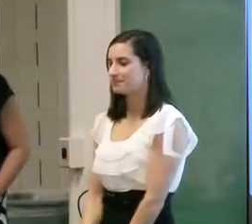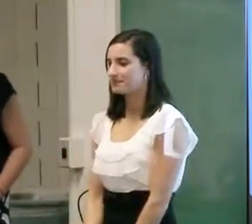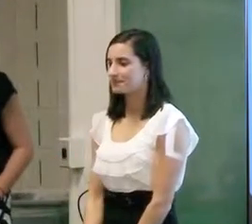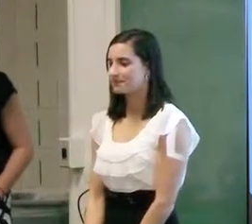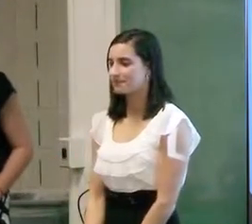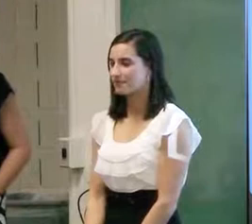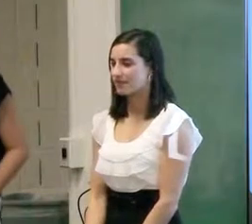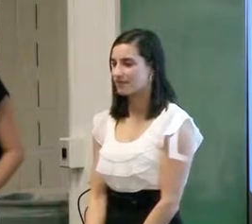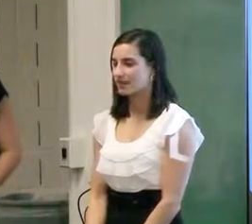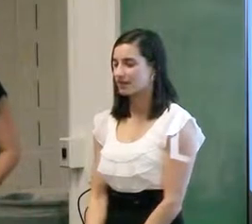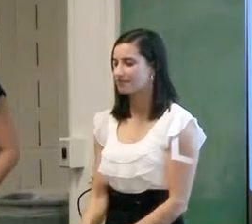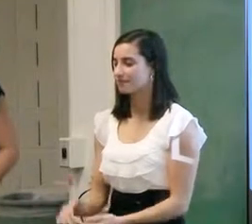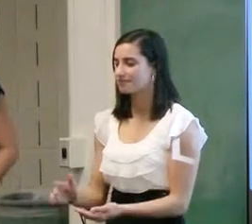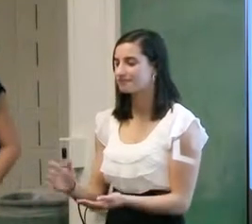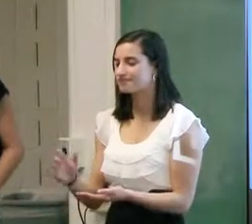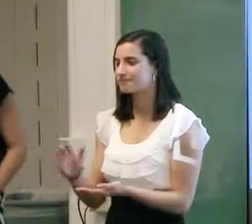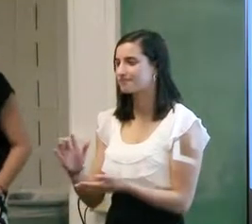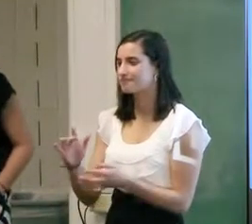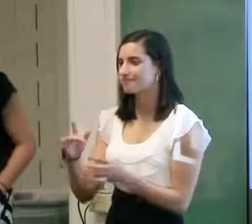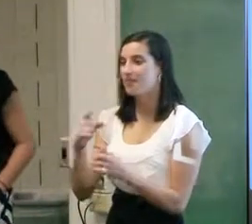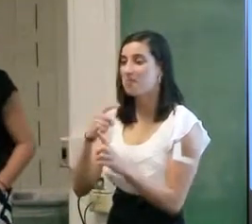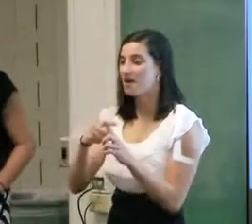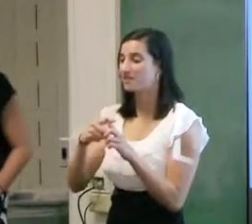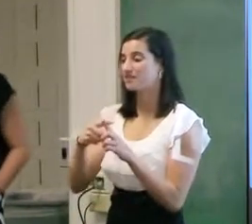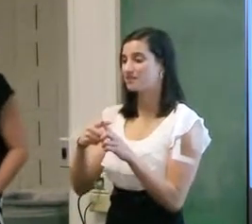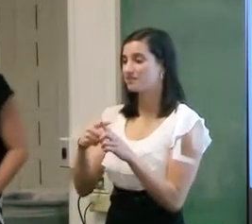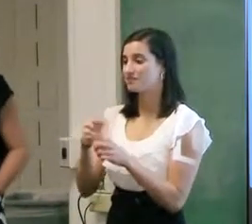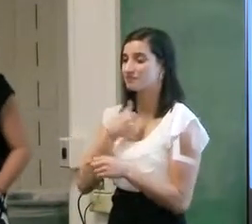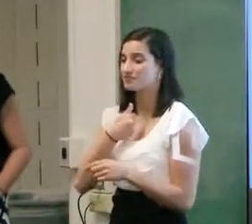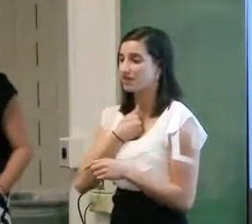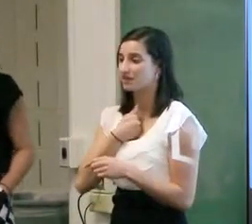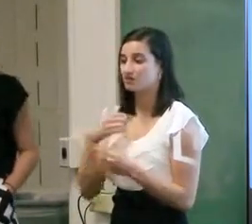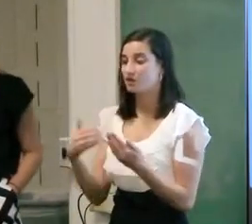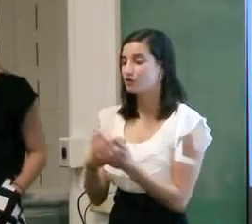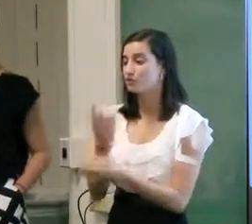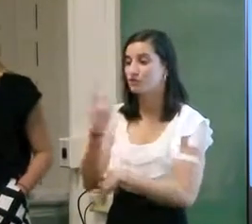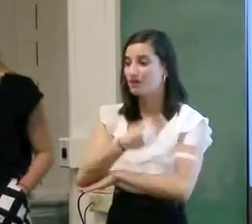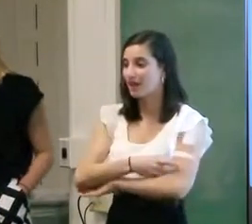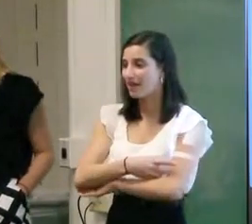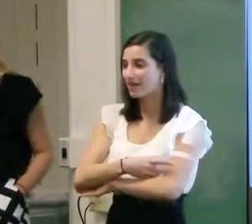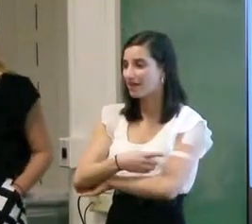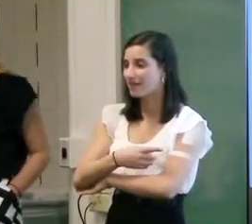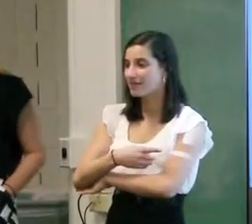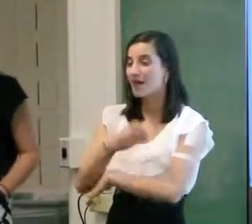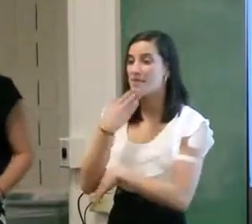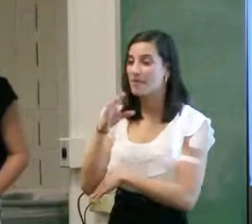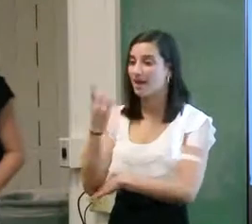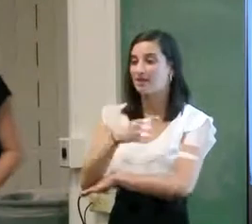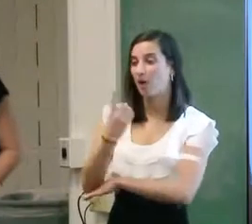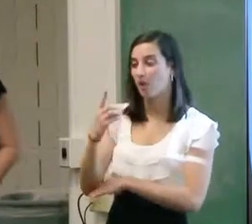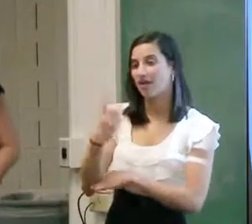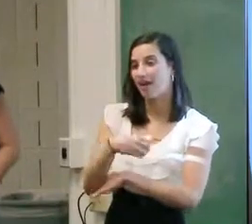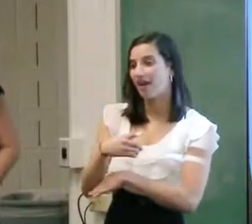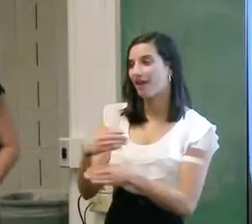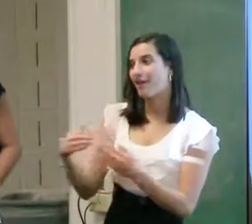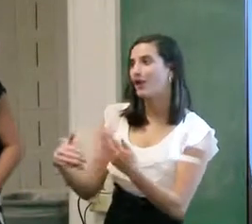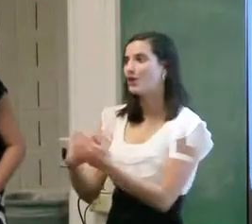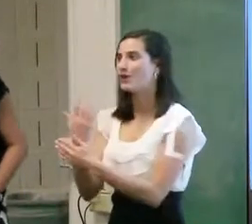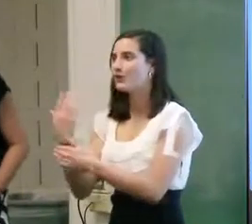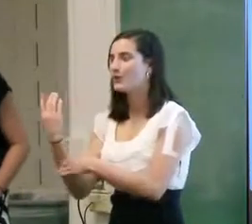Be positive with every day. Every day is a new day. You can have a really sucky day the day before, but you can start fresh a